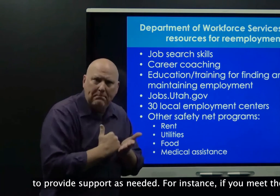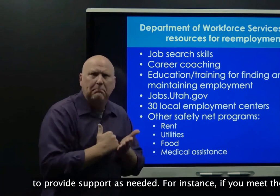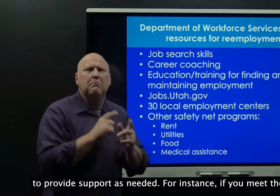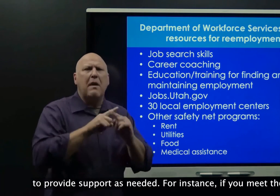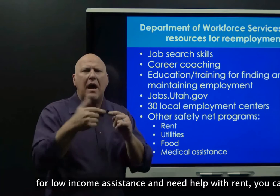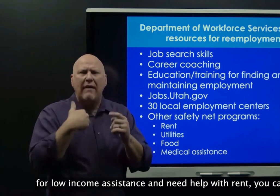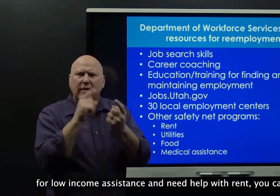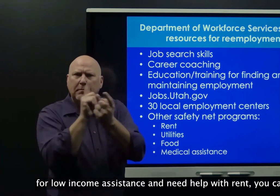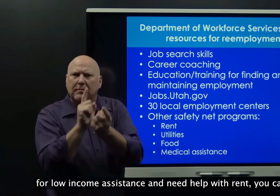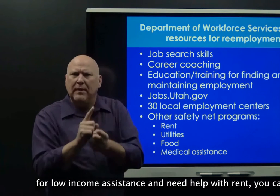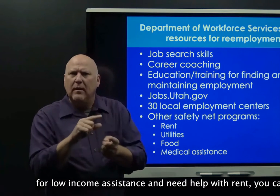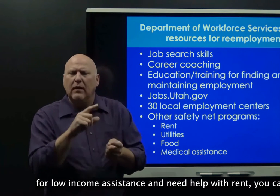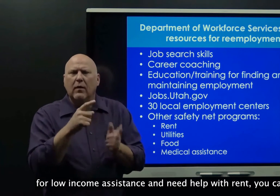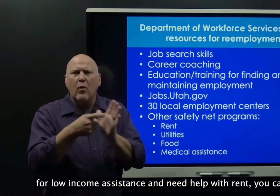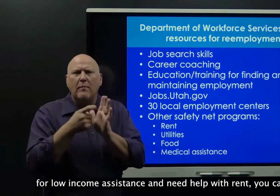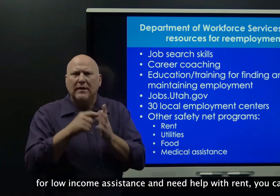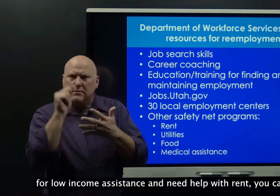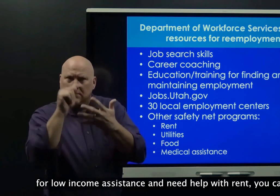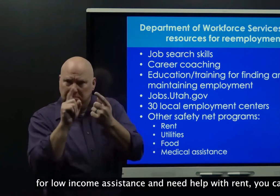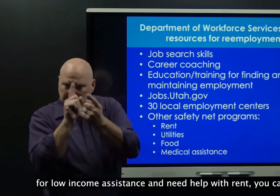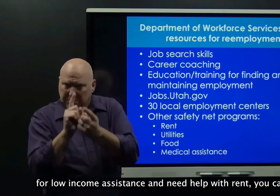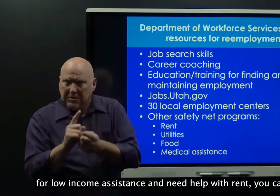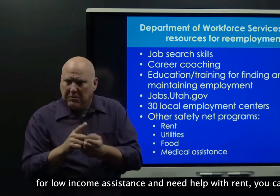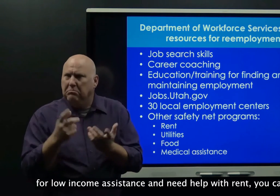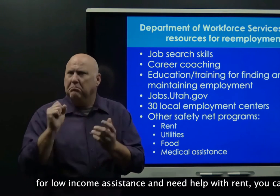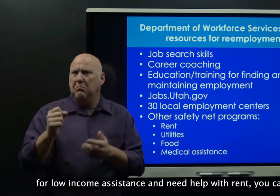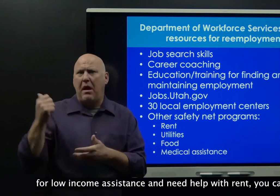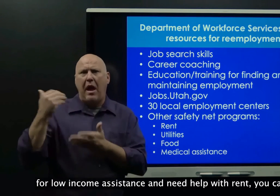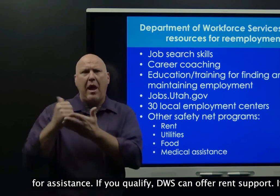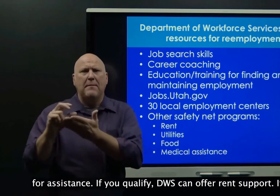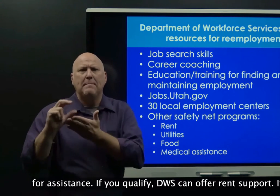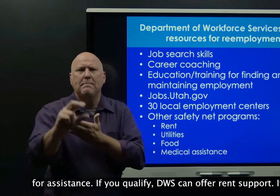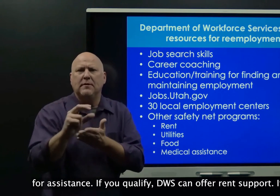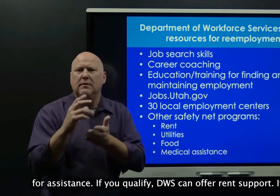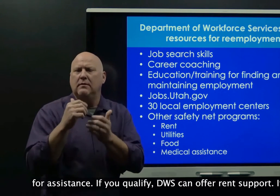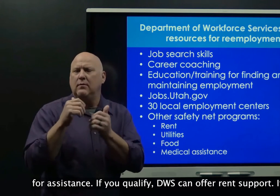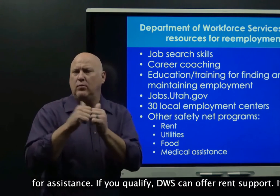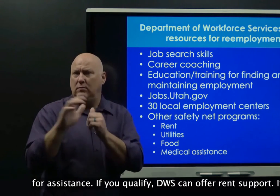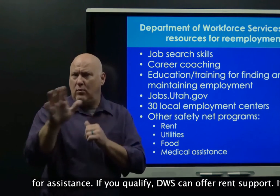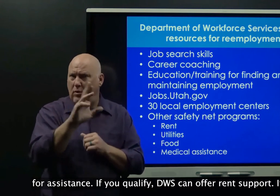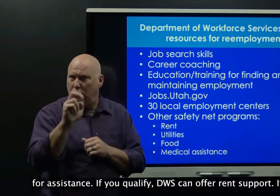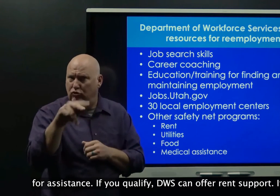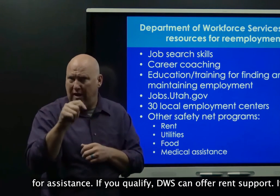criteria for low income assistance and need help with rent, you can apply for assistance. If you qualify,